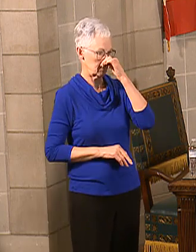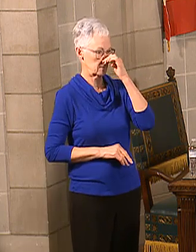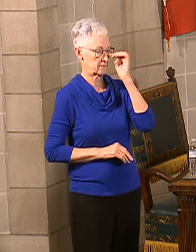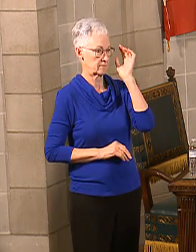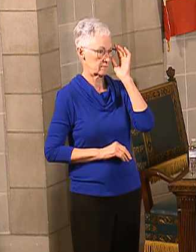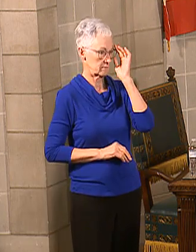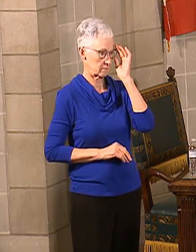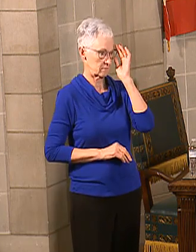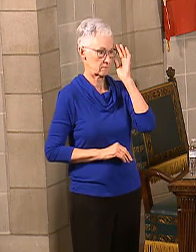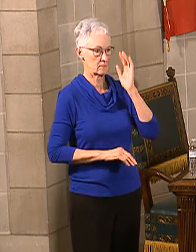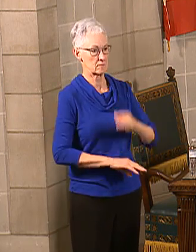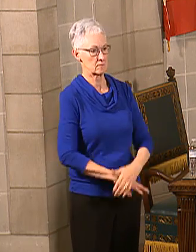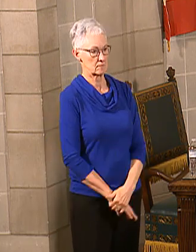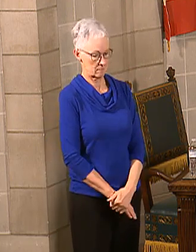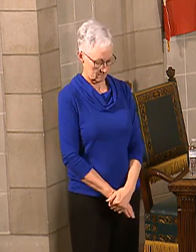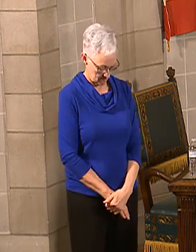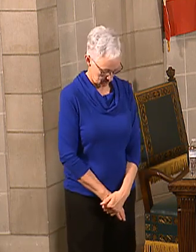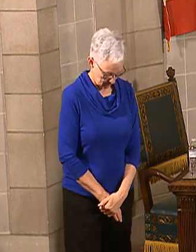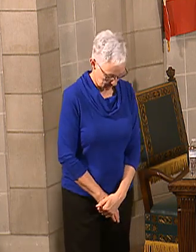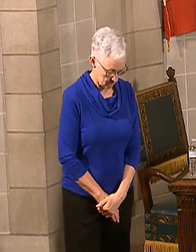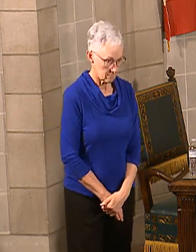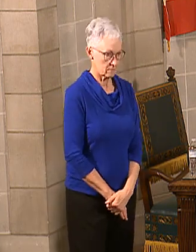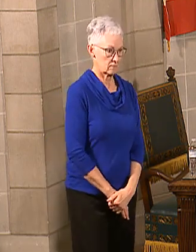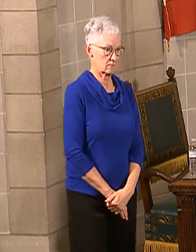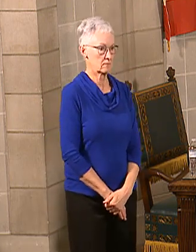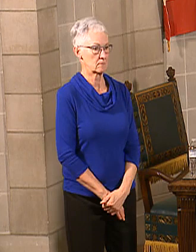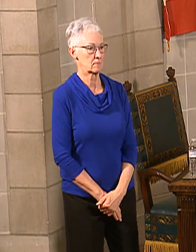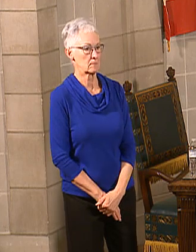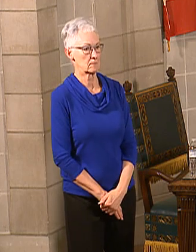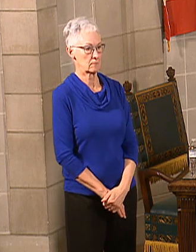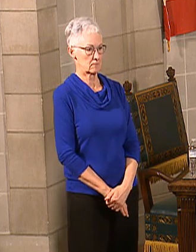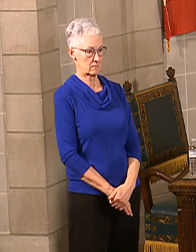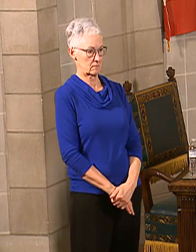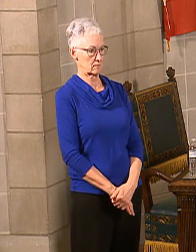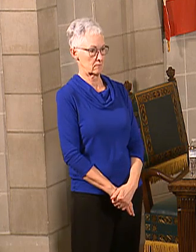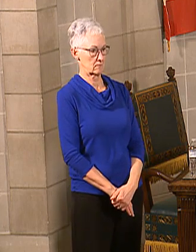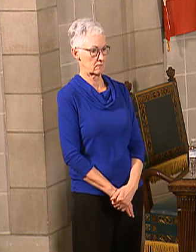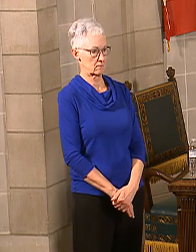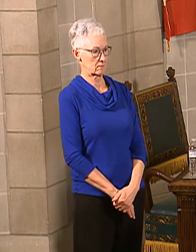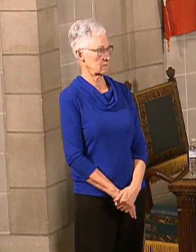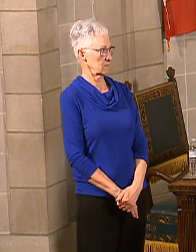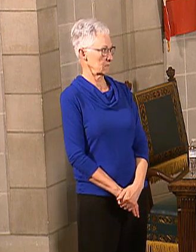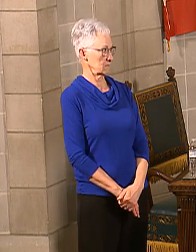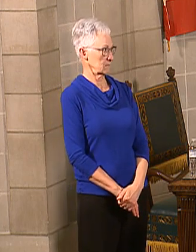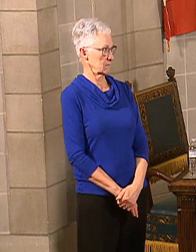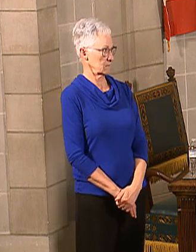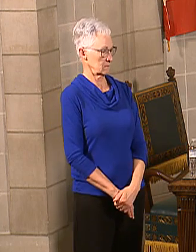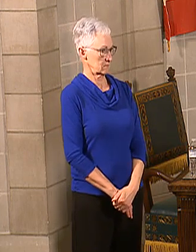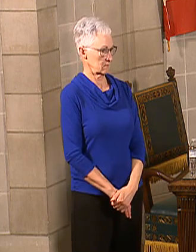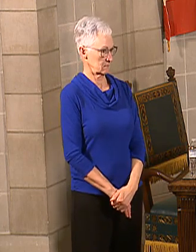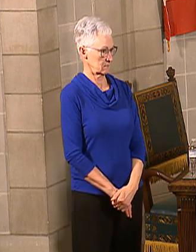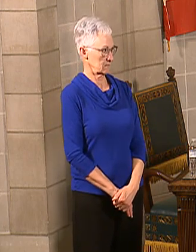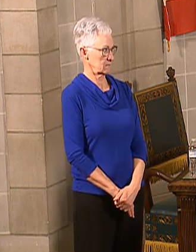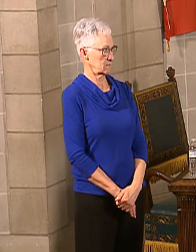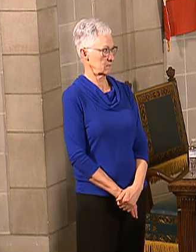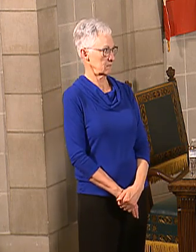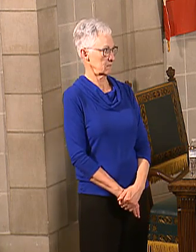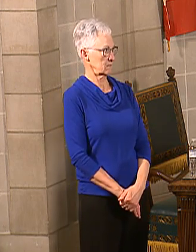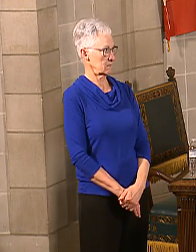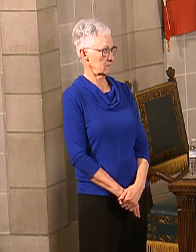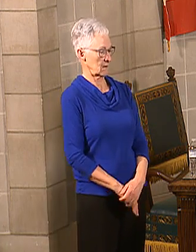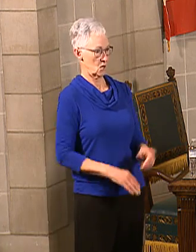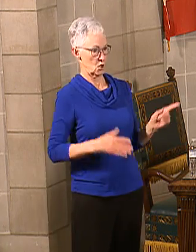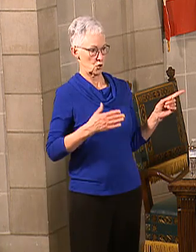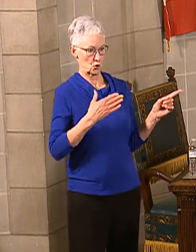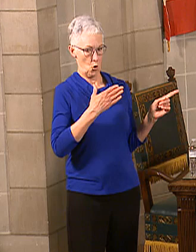for people coming into the state going to game and parks. What about people coming on airplanes, on buses, and things like that? Sure, so my